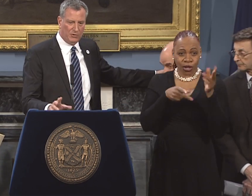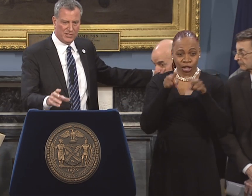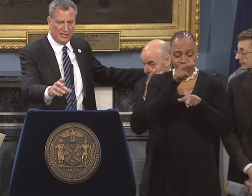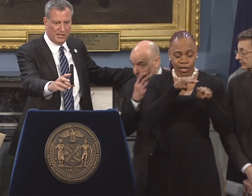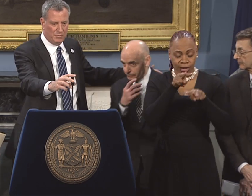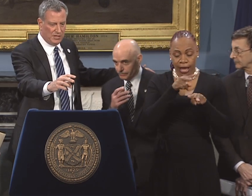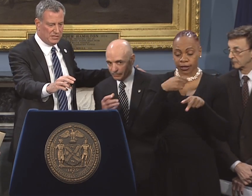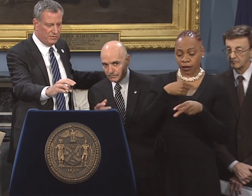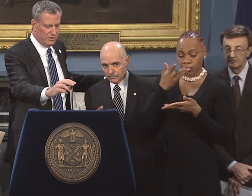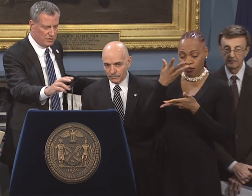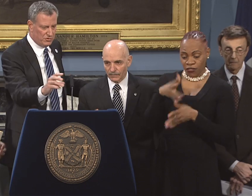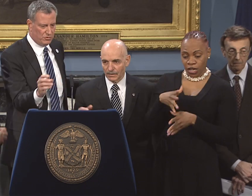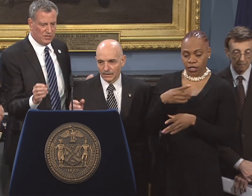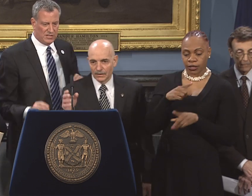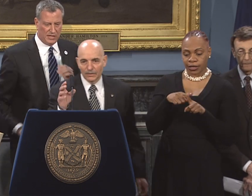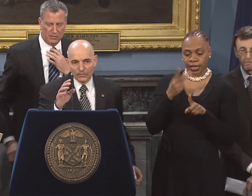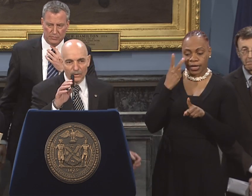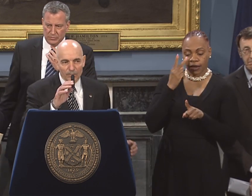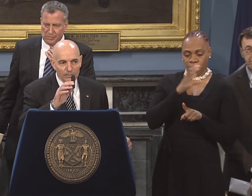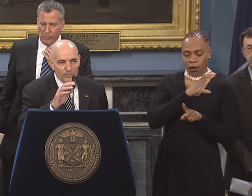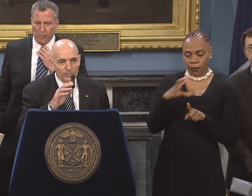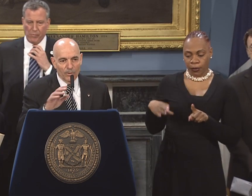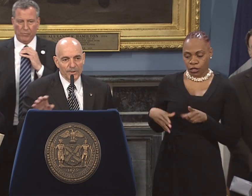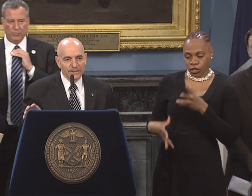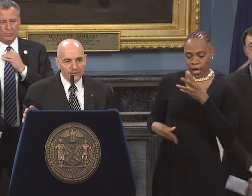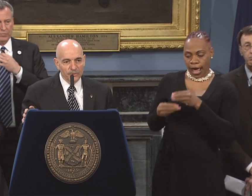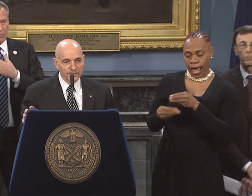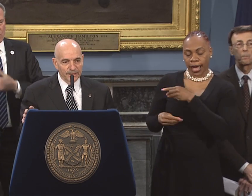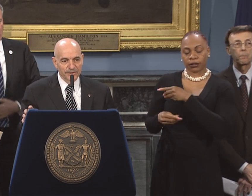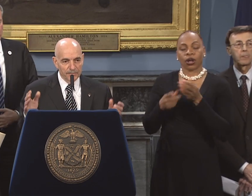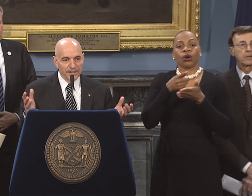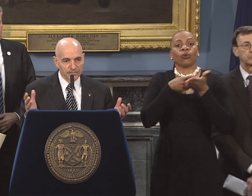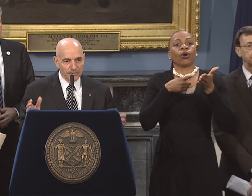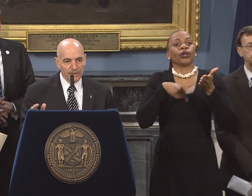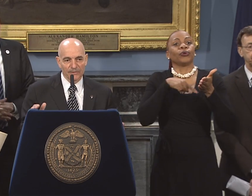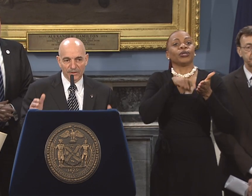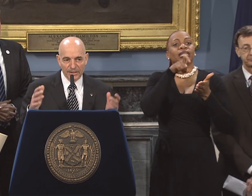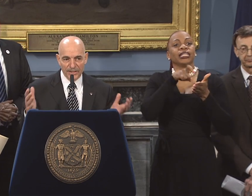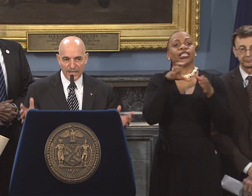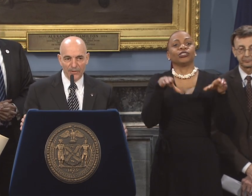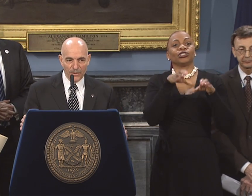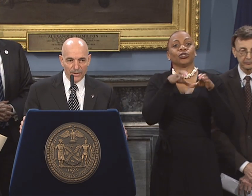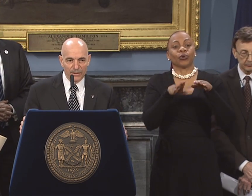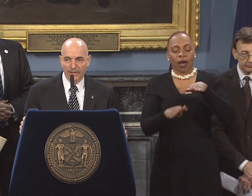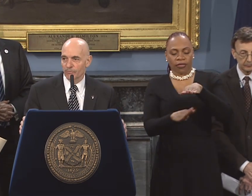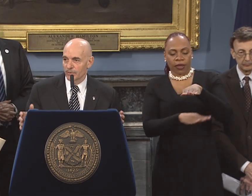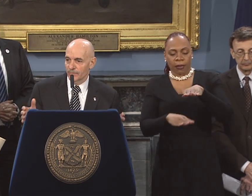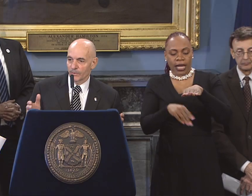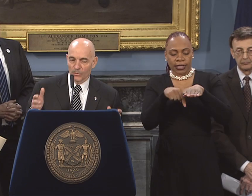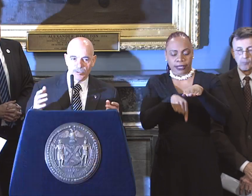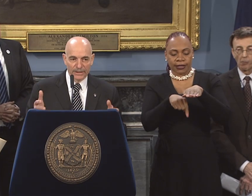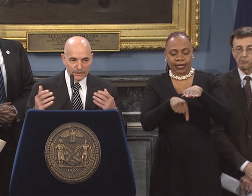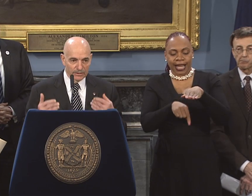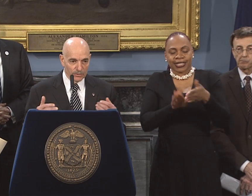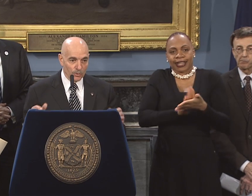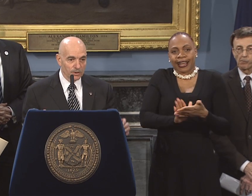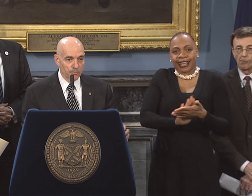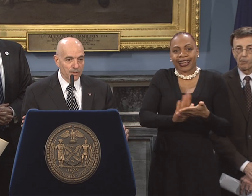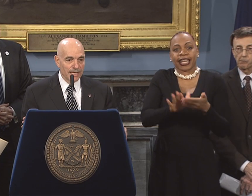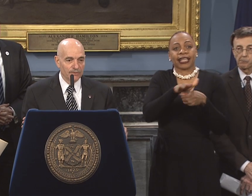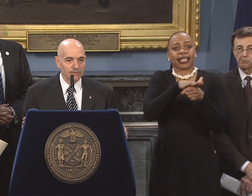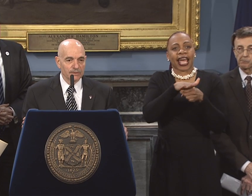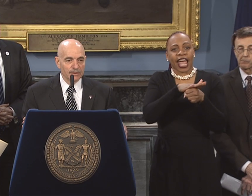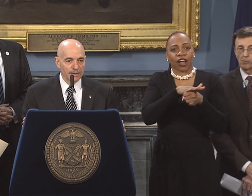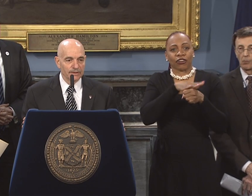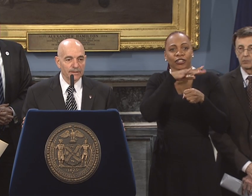That's all I'm going to say on it, but let's see if either commissioner wants to add. Well, what we need to do is get to the basement. We have to clean the area out, get all the